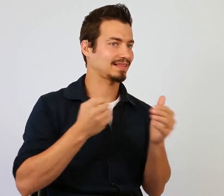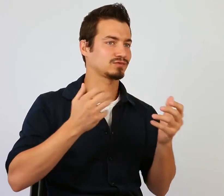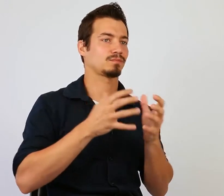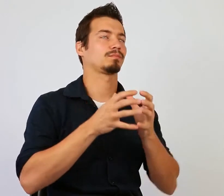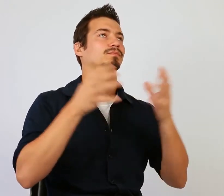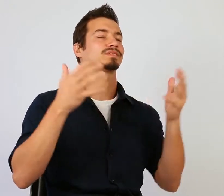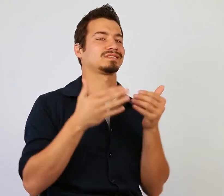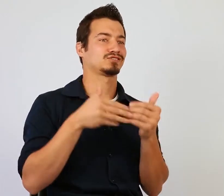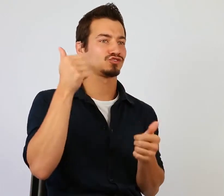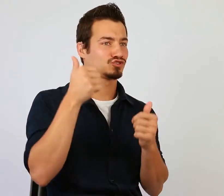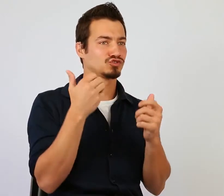I'm trying to strip you It's